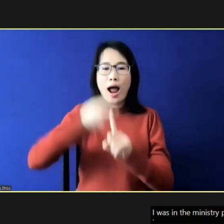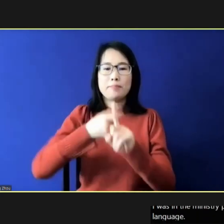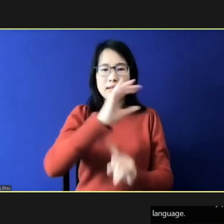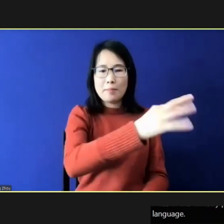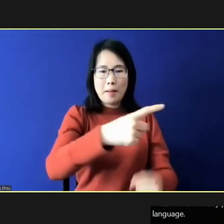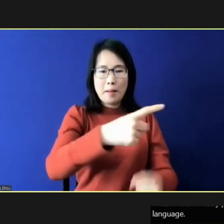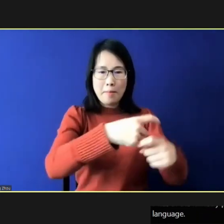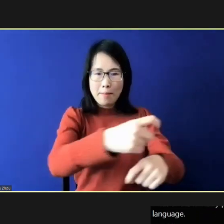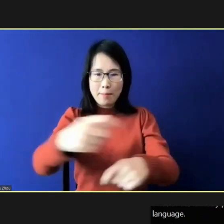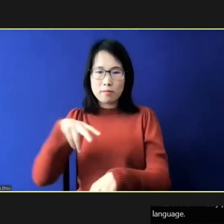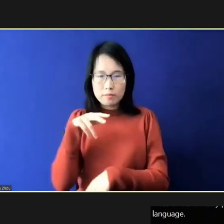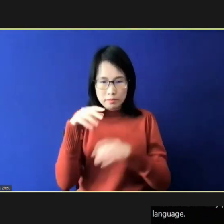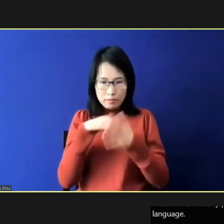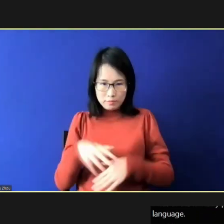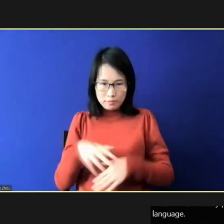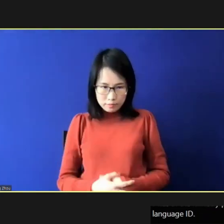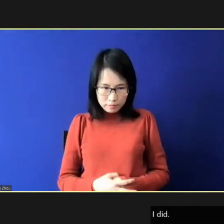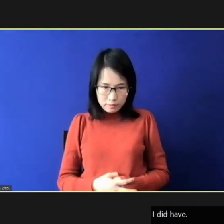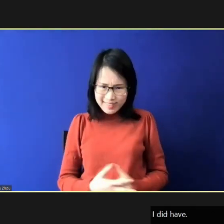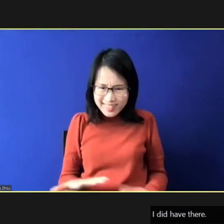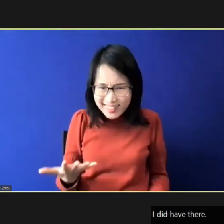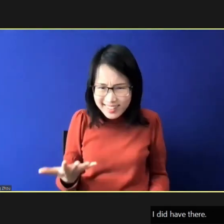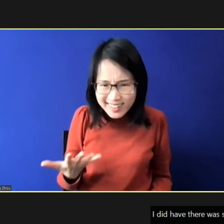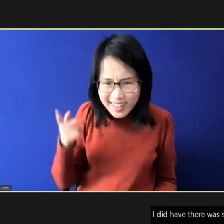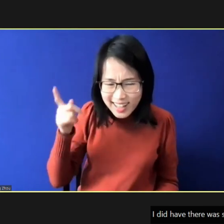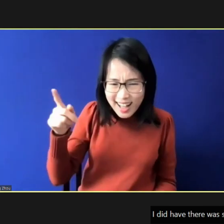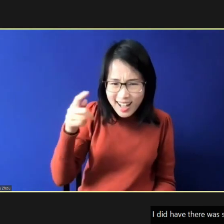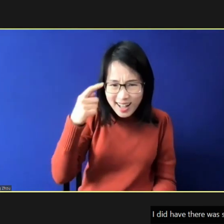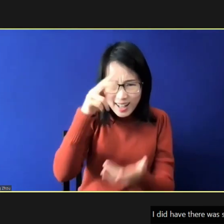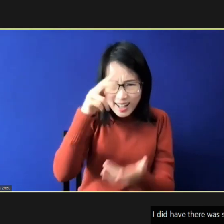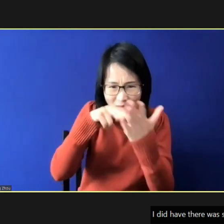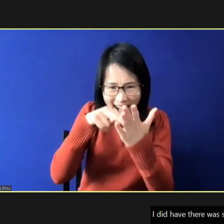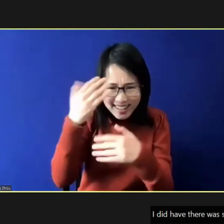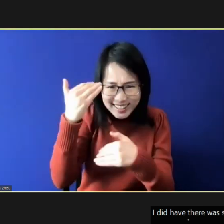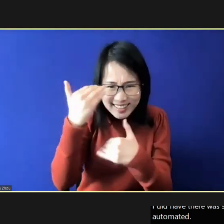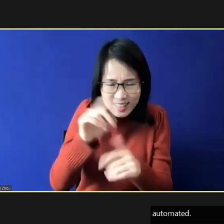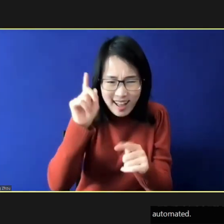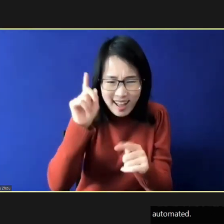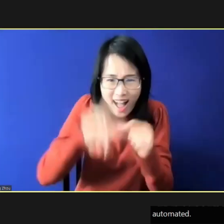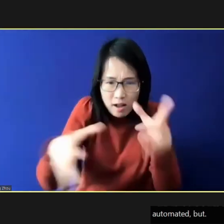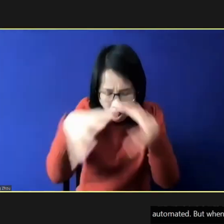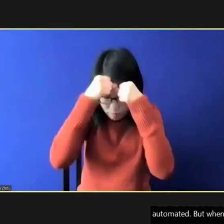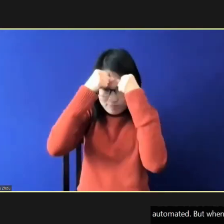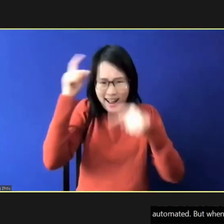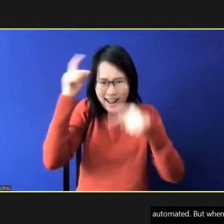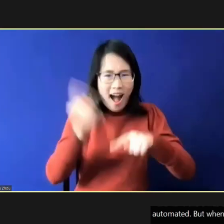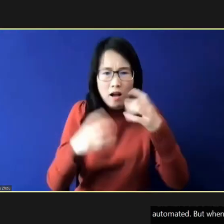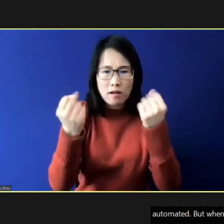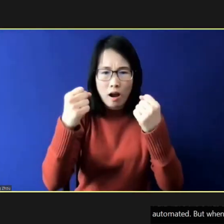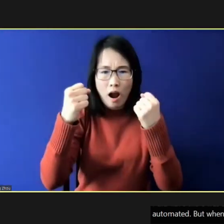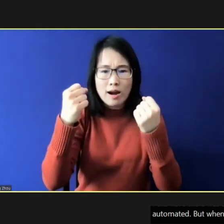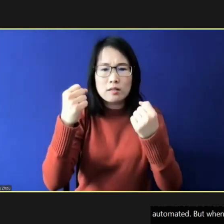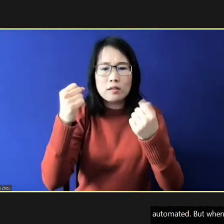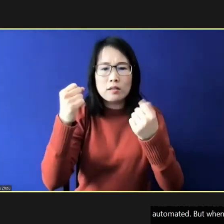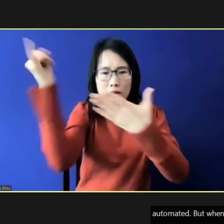language. I did have, there was some captioning that was automated, but when I would read it, it was very